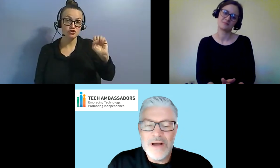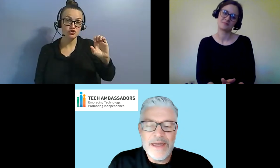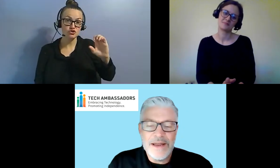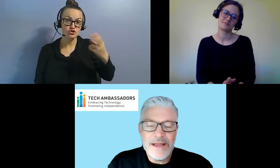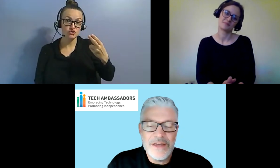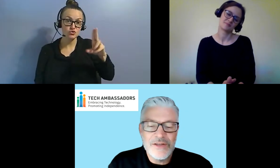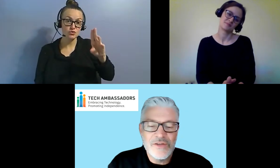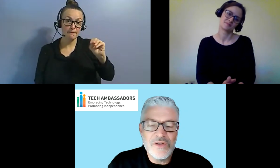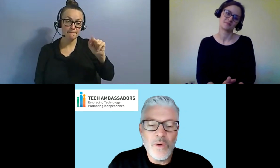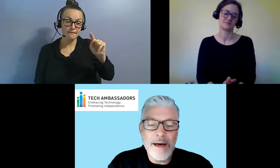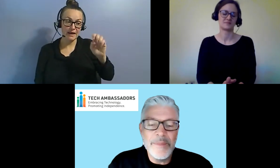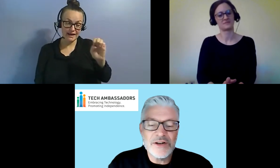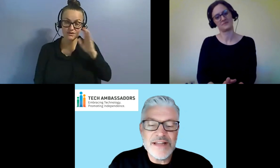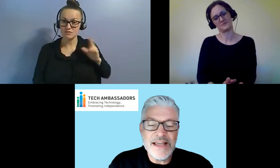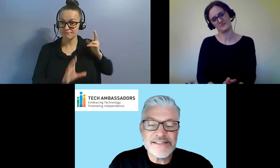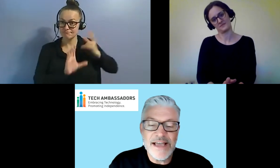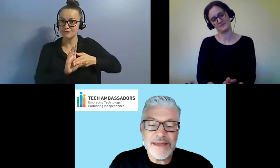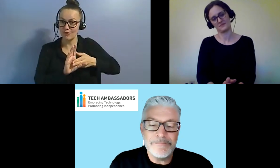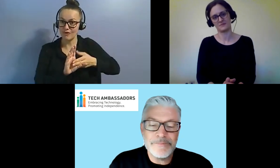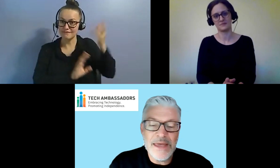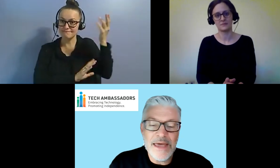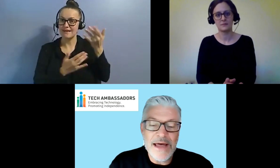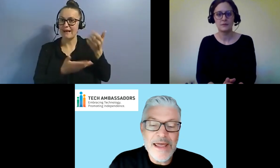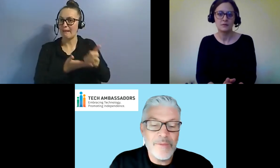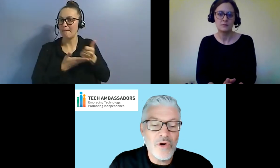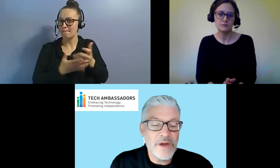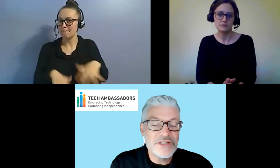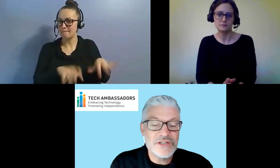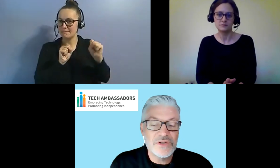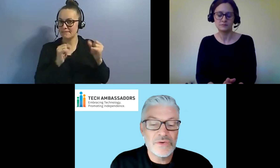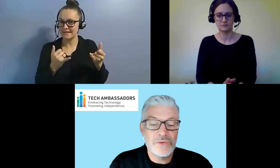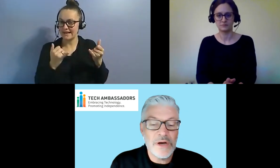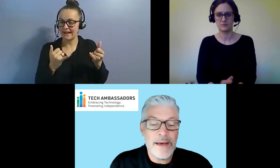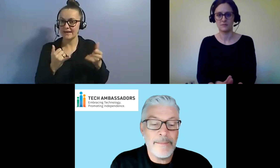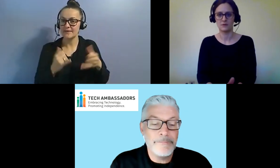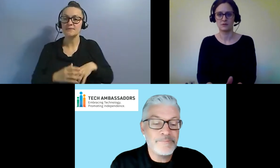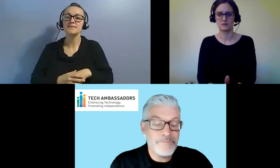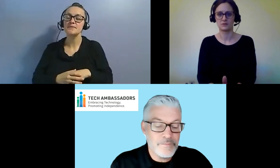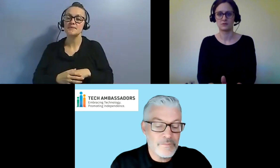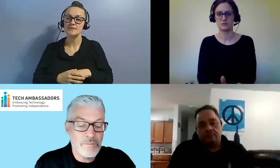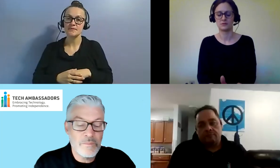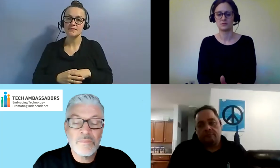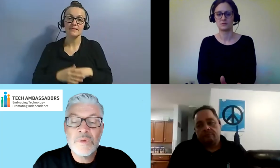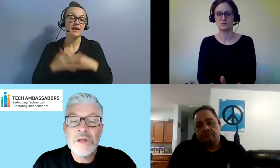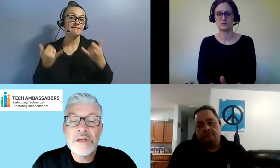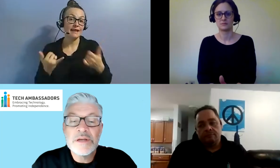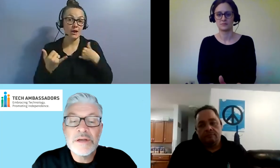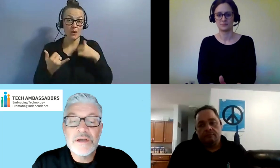All right. So I'm going to take a second and I am going to